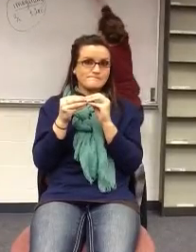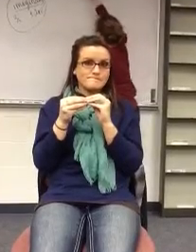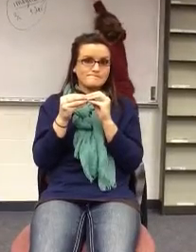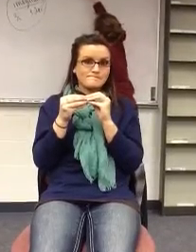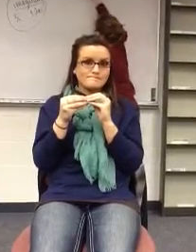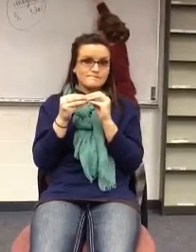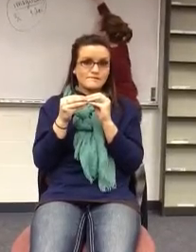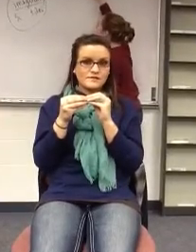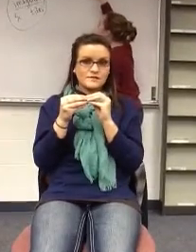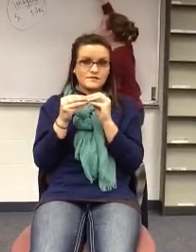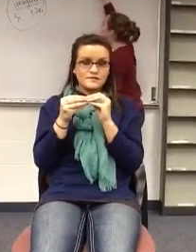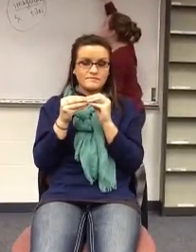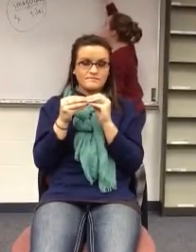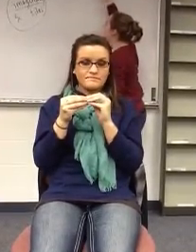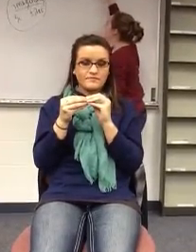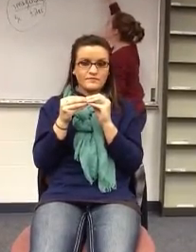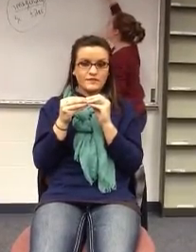is the combination